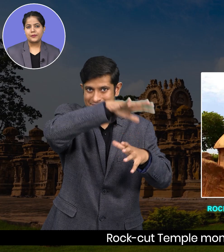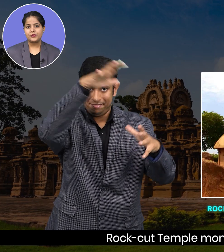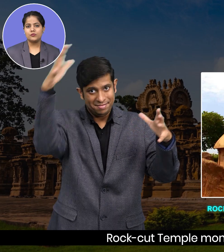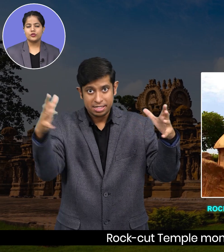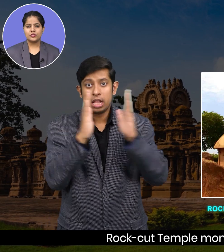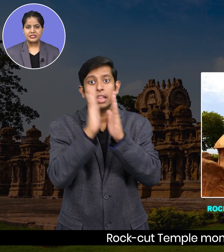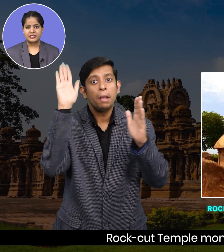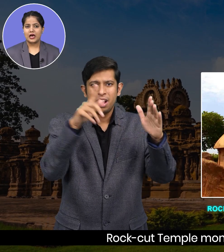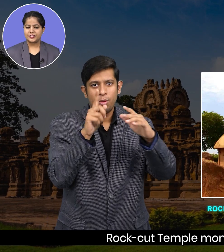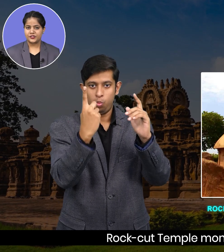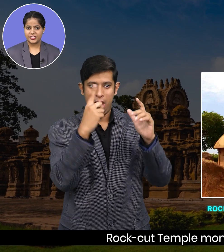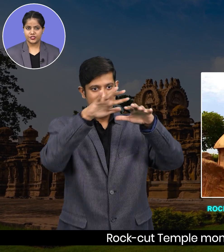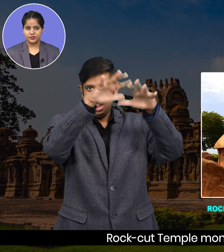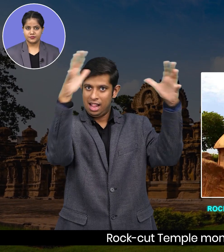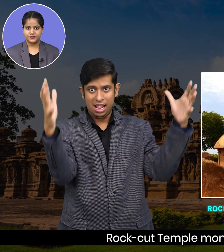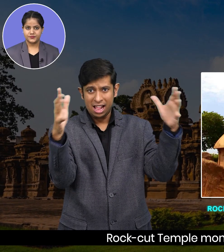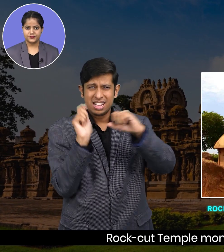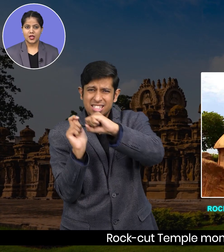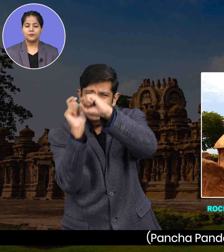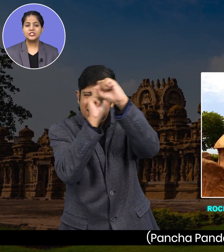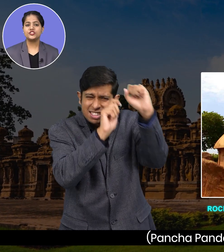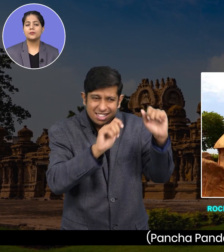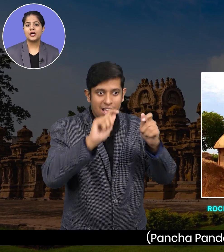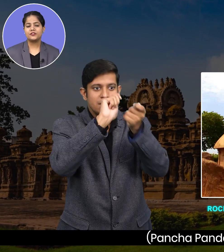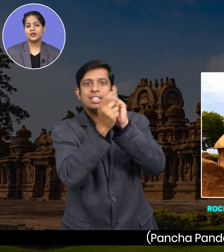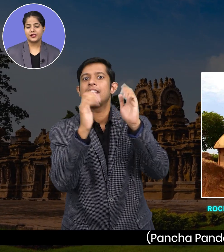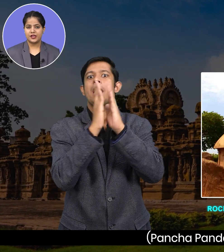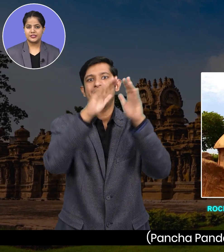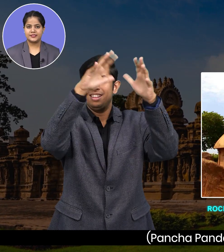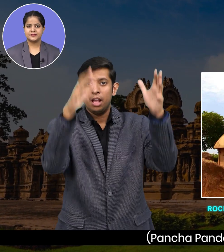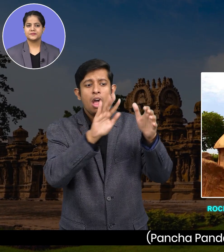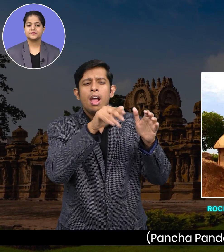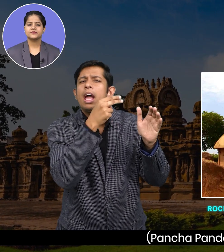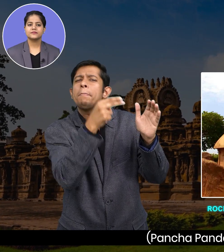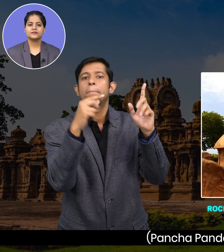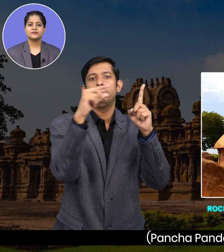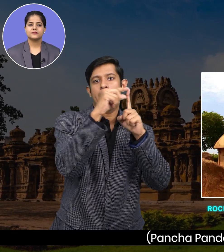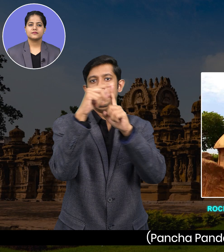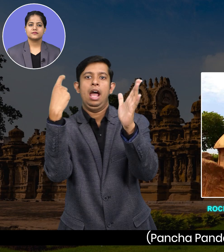rock-cut temple monolithic architecture, Pancha Pandava Rathas,